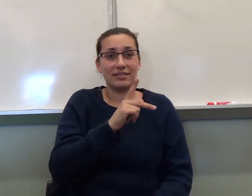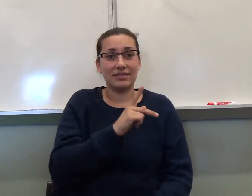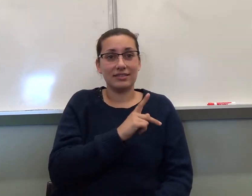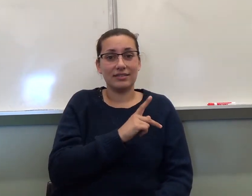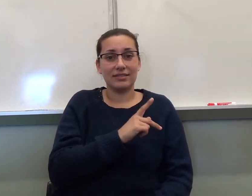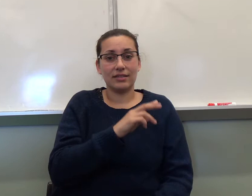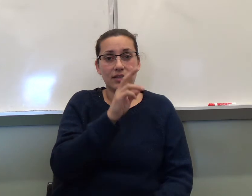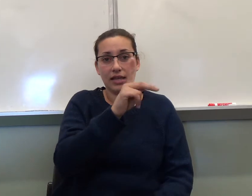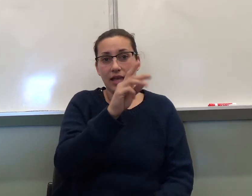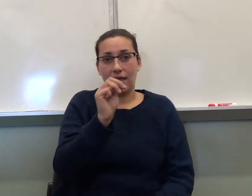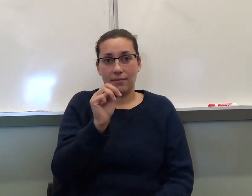until